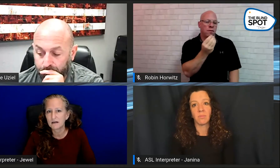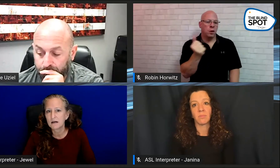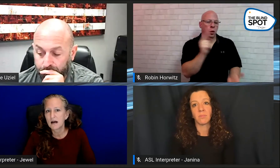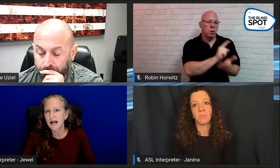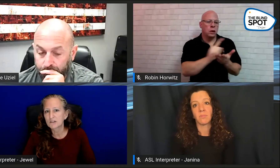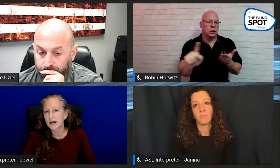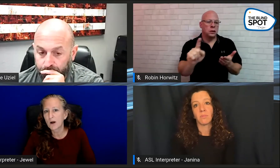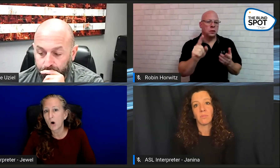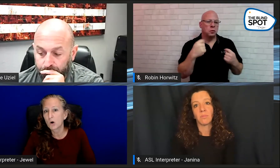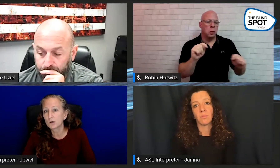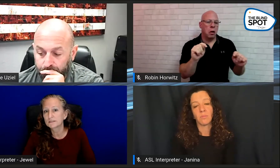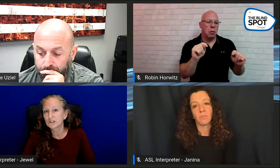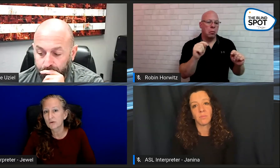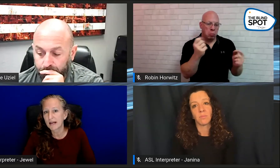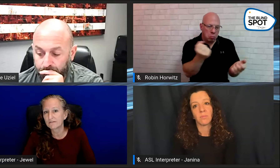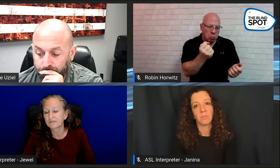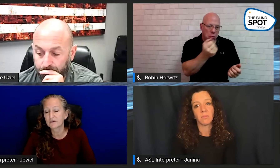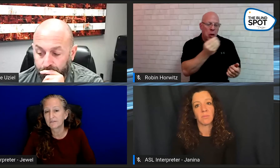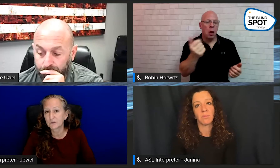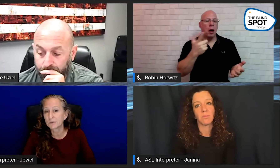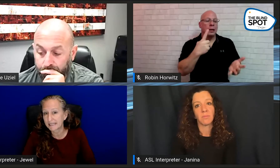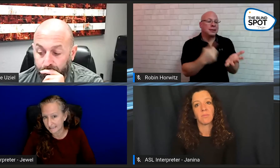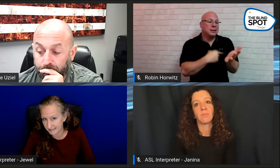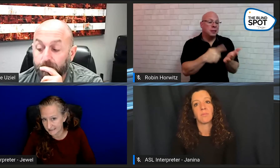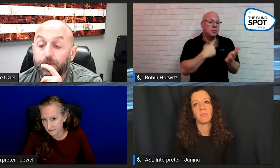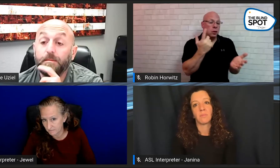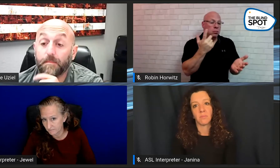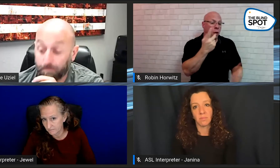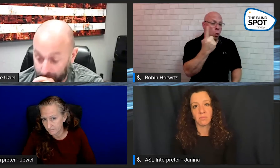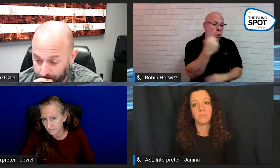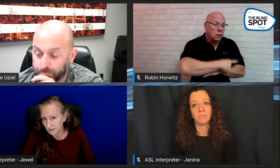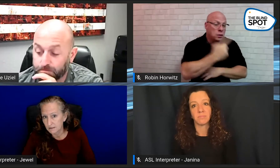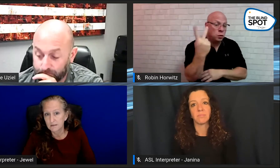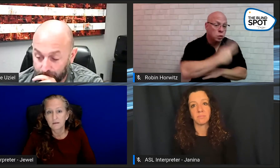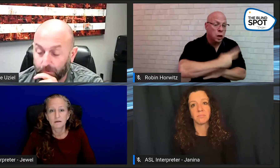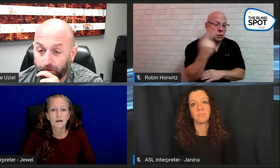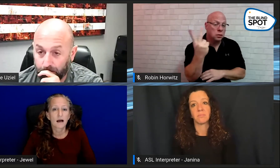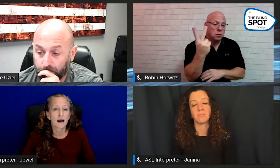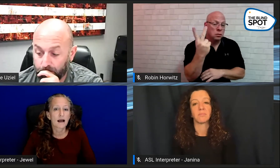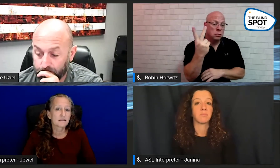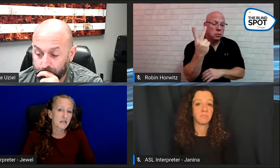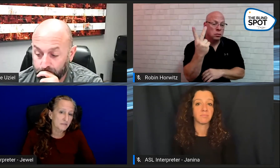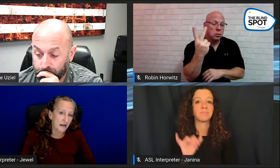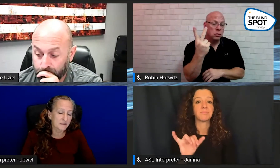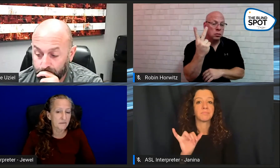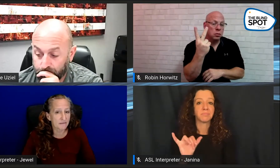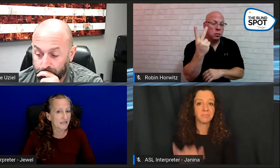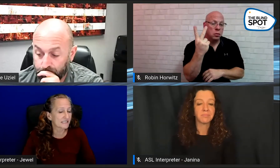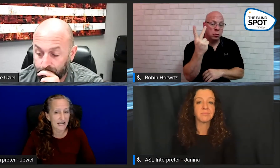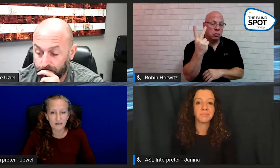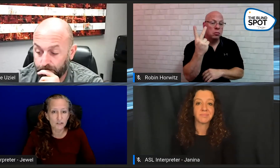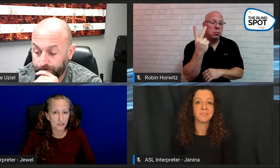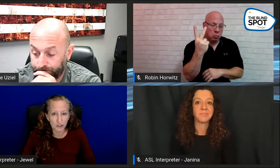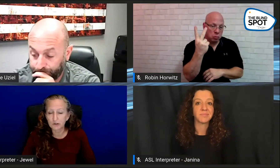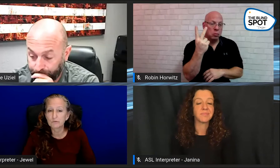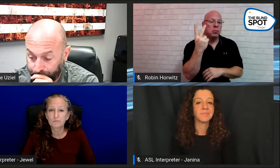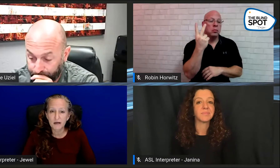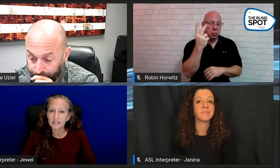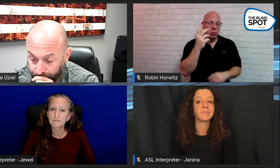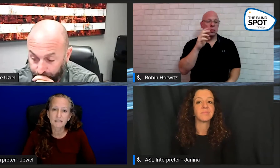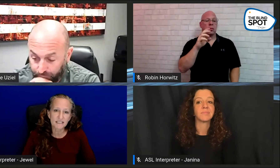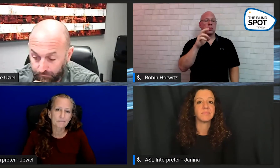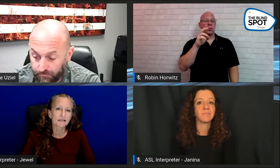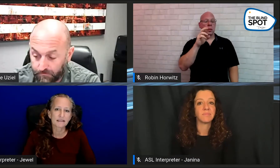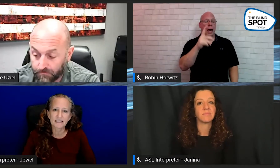say I try to hold a trade for a few weeks. Okay. Sometimes it may be a day or two,